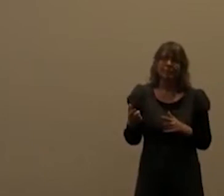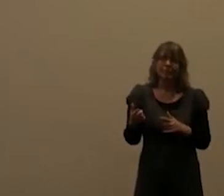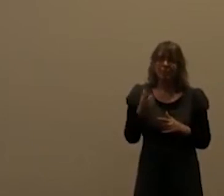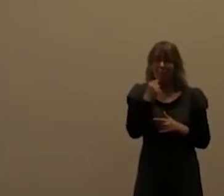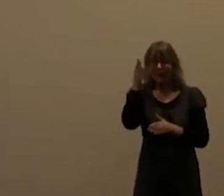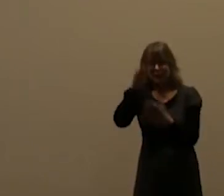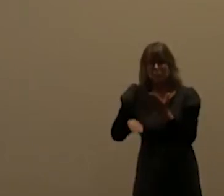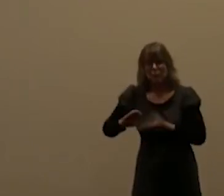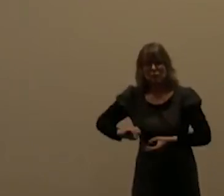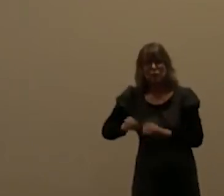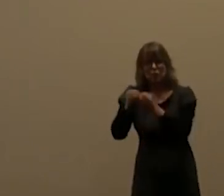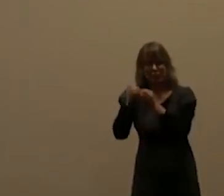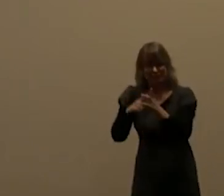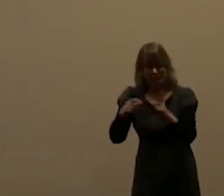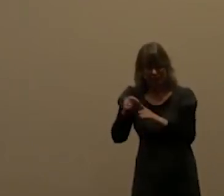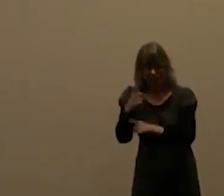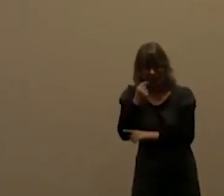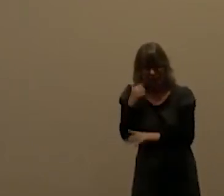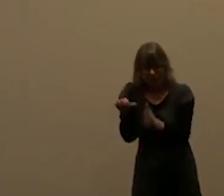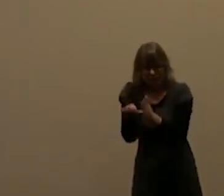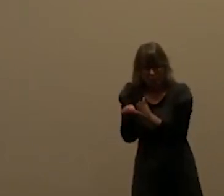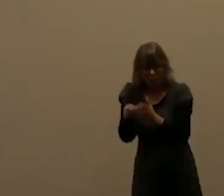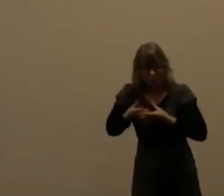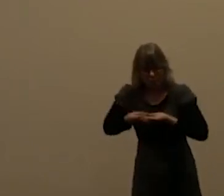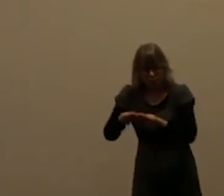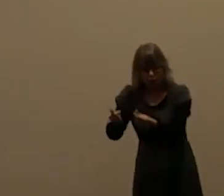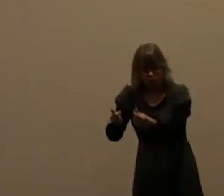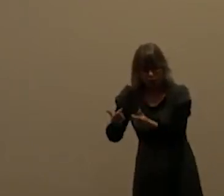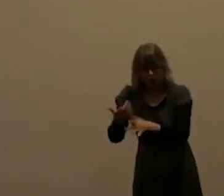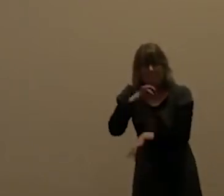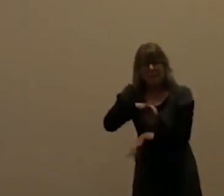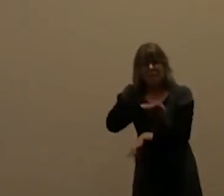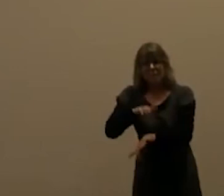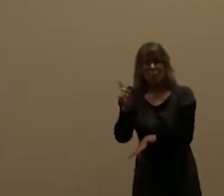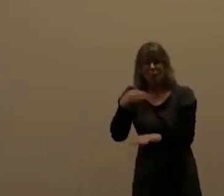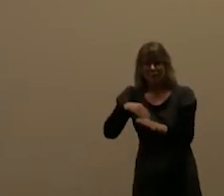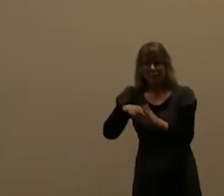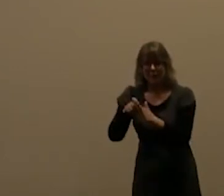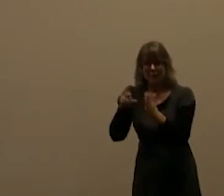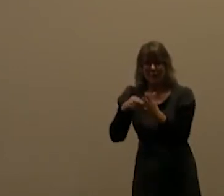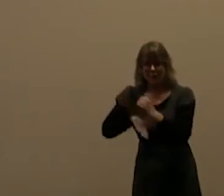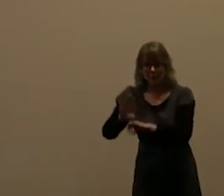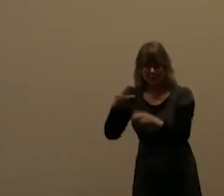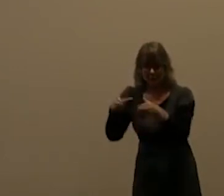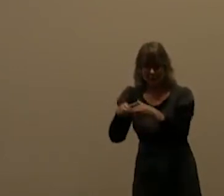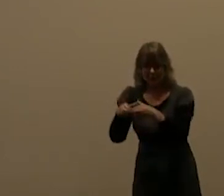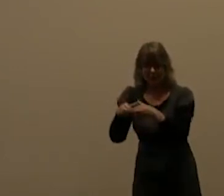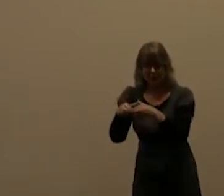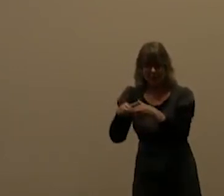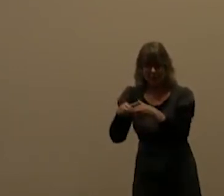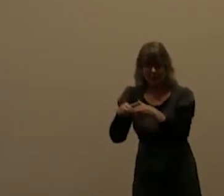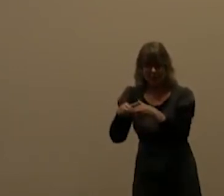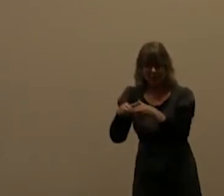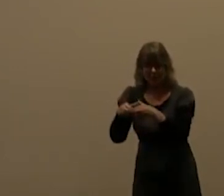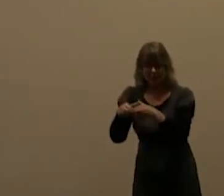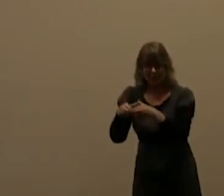the Make.PowerApps.com portal, but what are you? The benefit of it being, if you want that seamless experience in Teams, to me, that's what it all